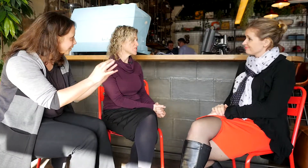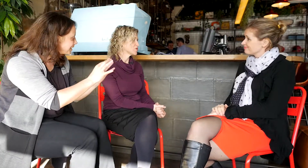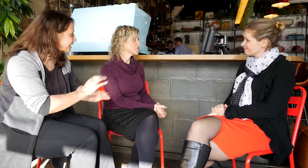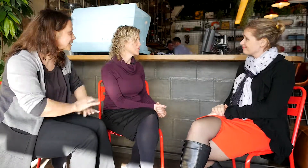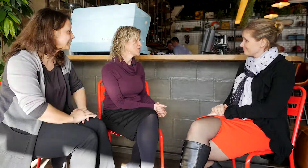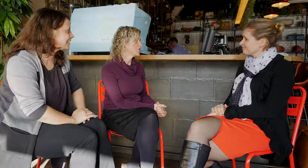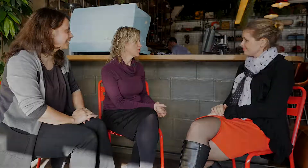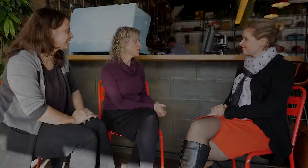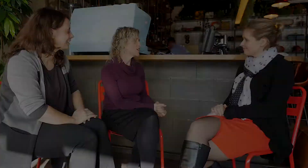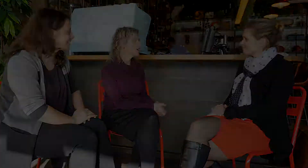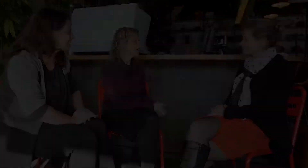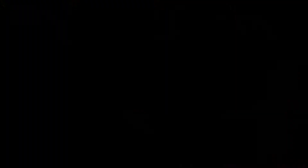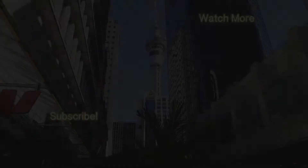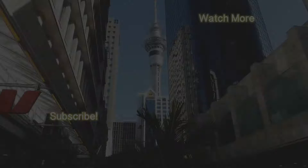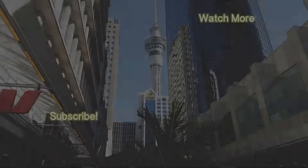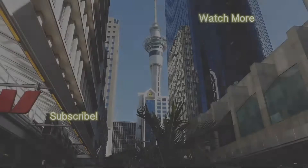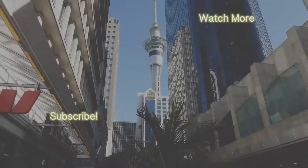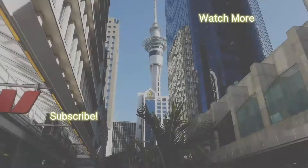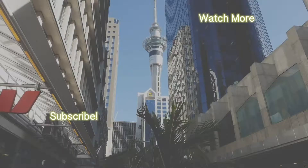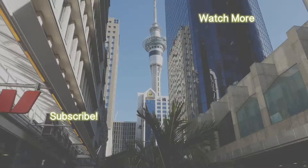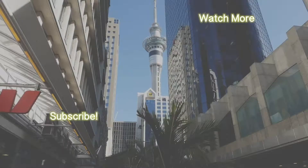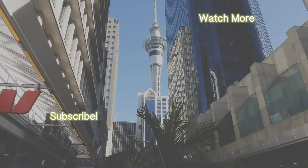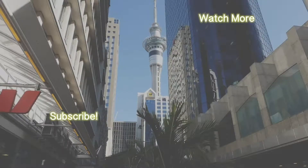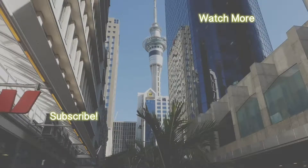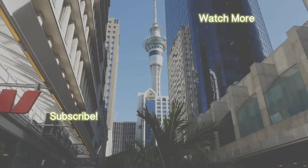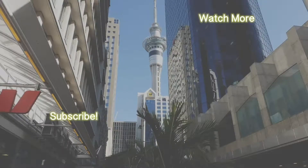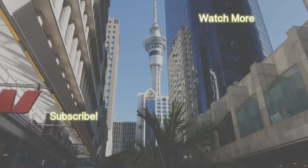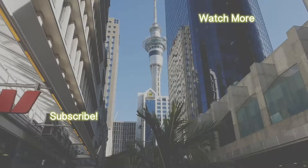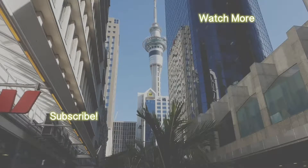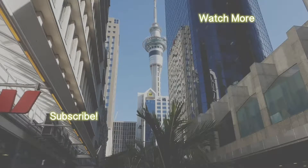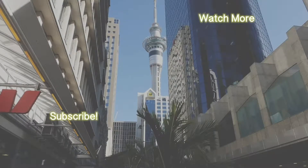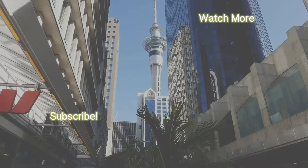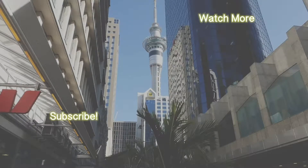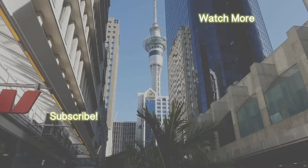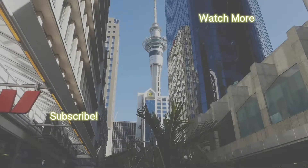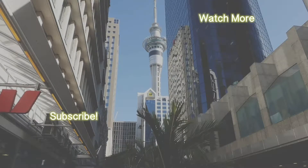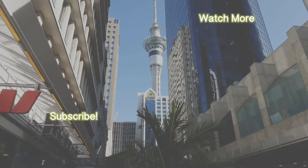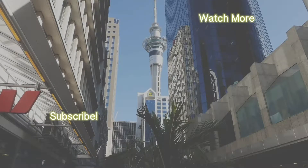good. That's very good.